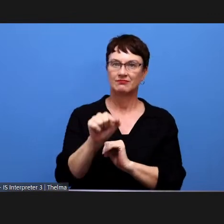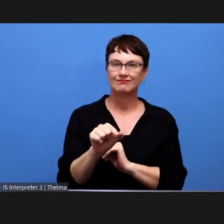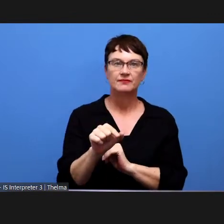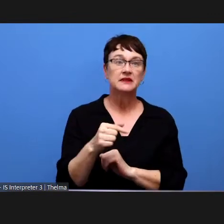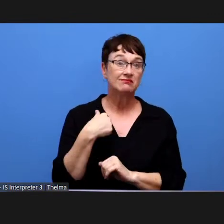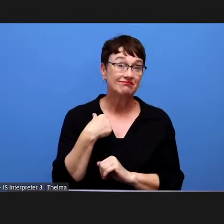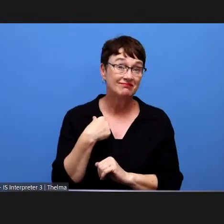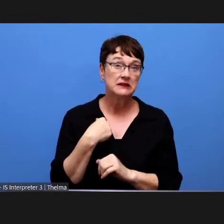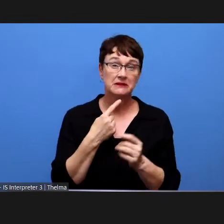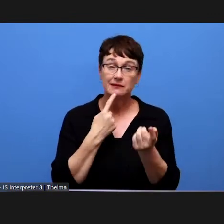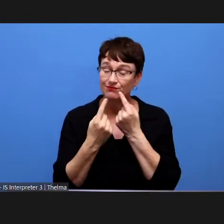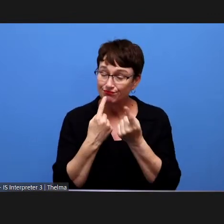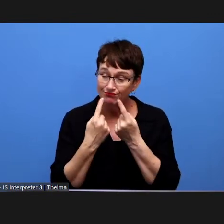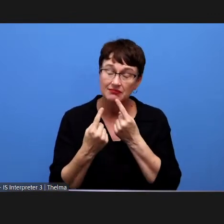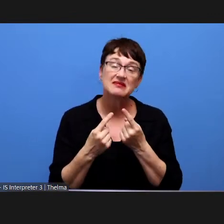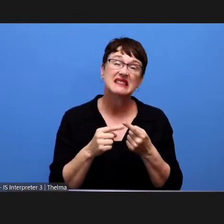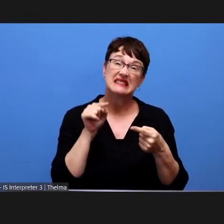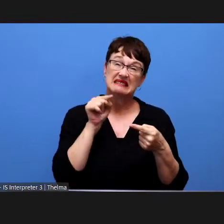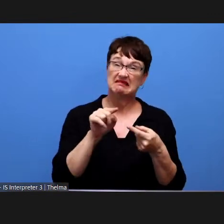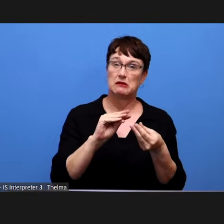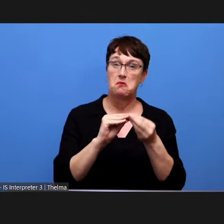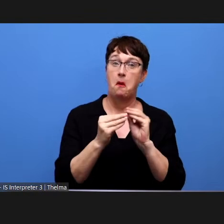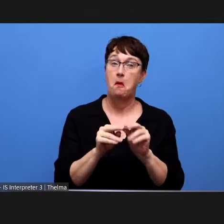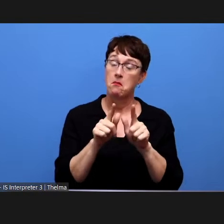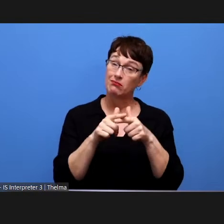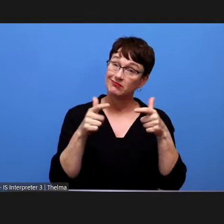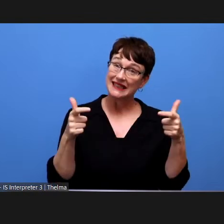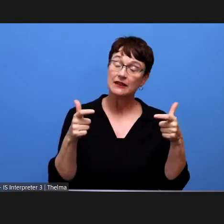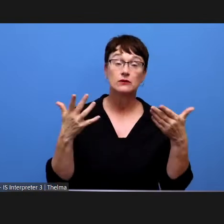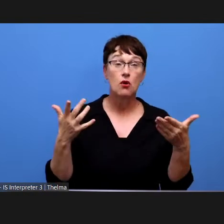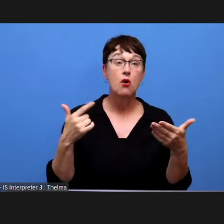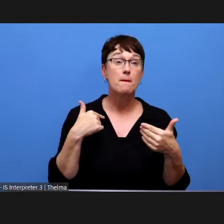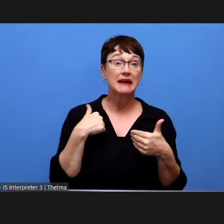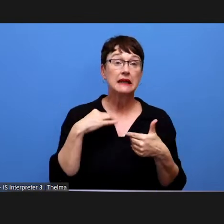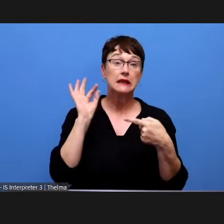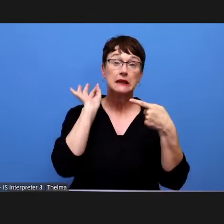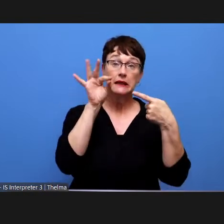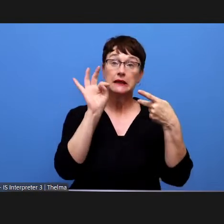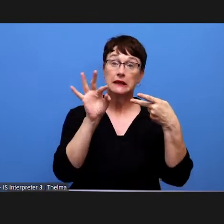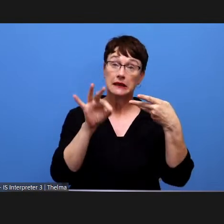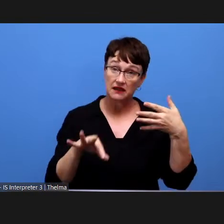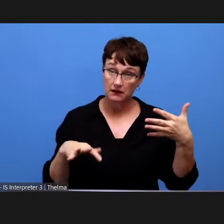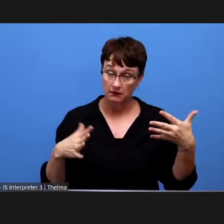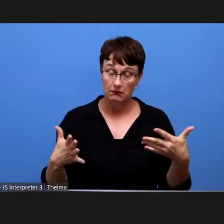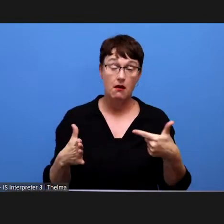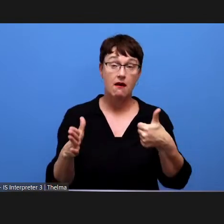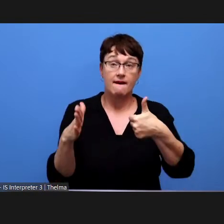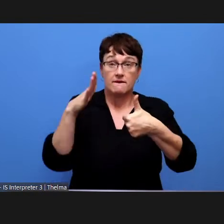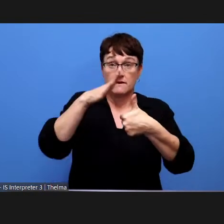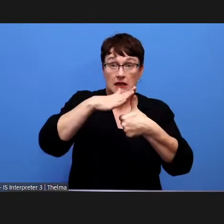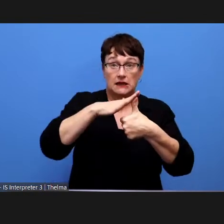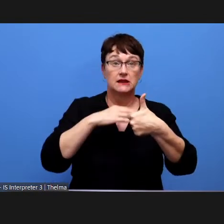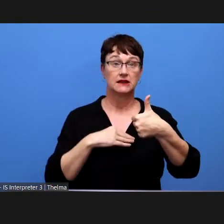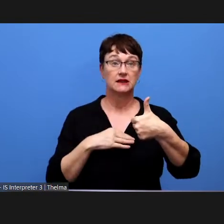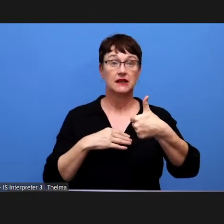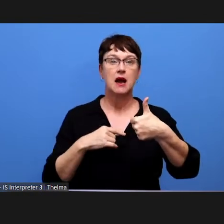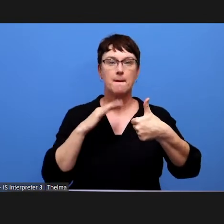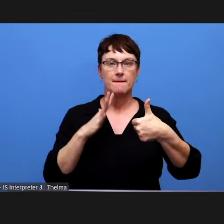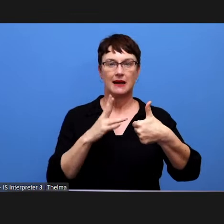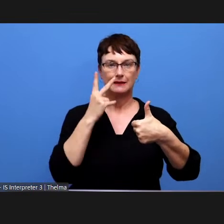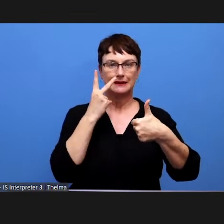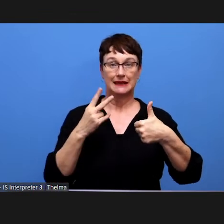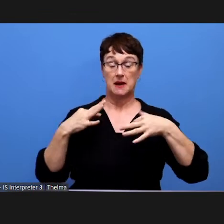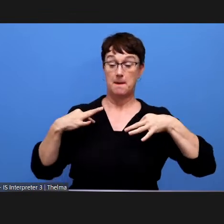came up from Abidjan. So that is the first thing. Let's do good on the promises that we're